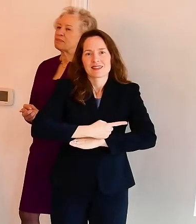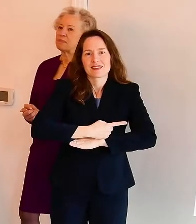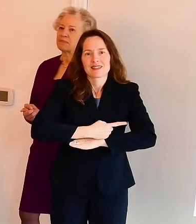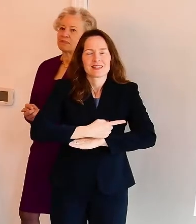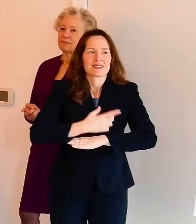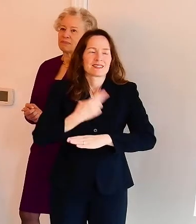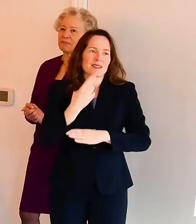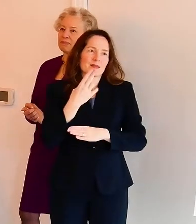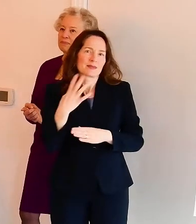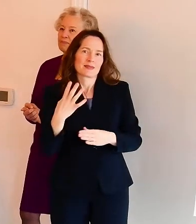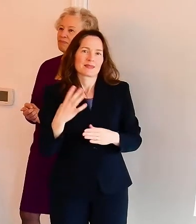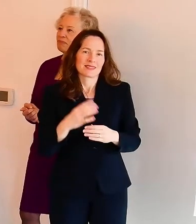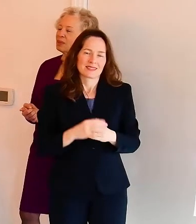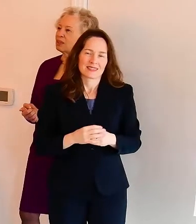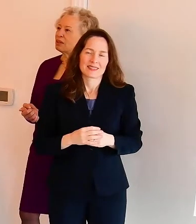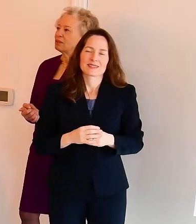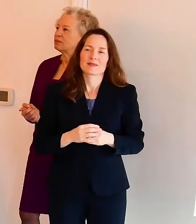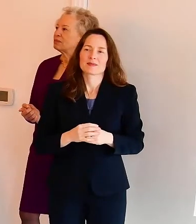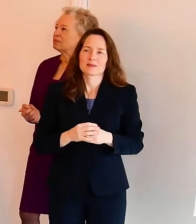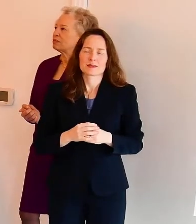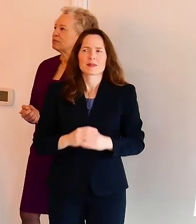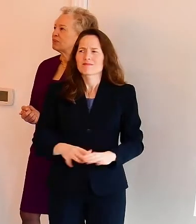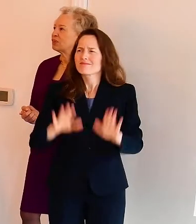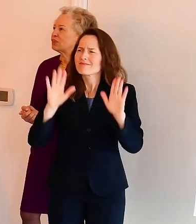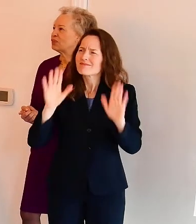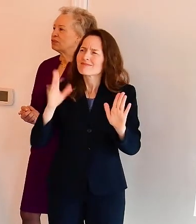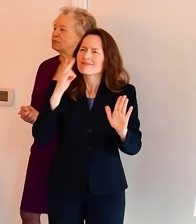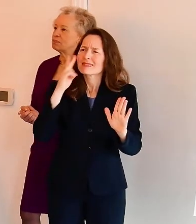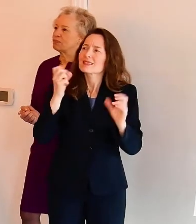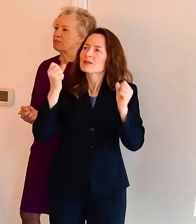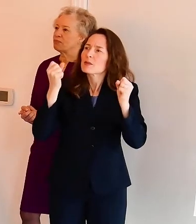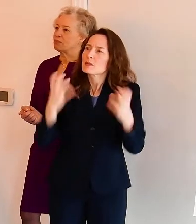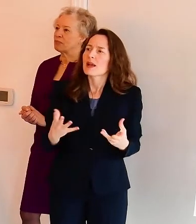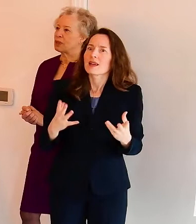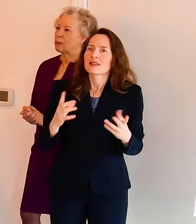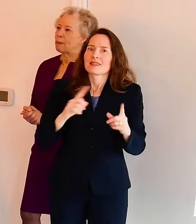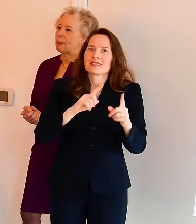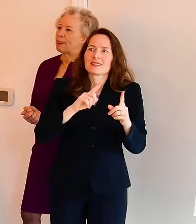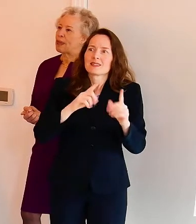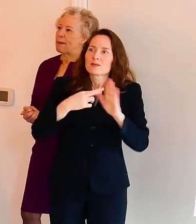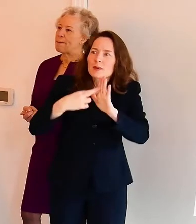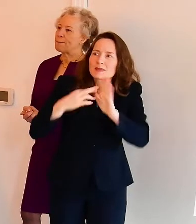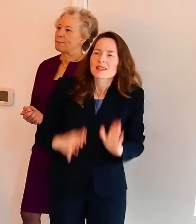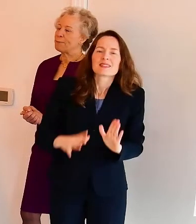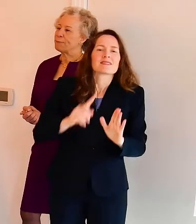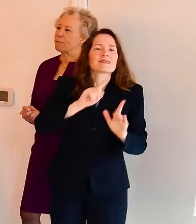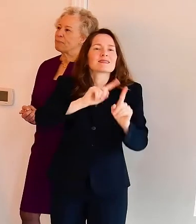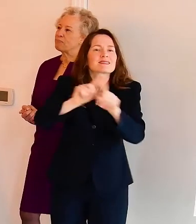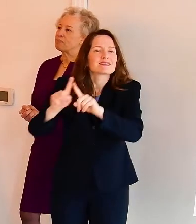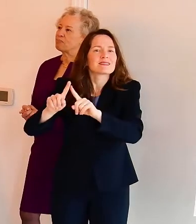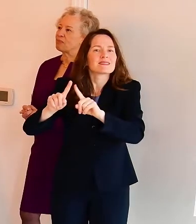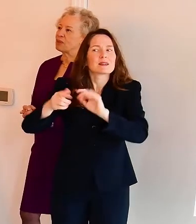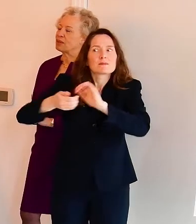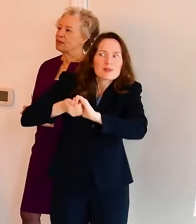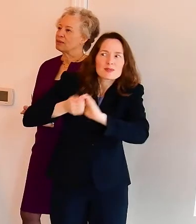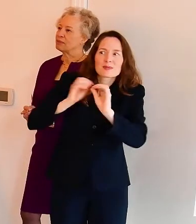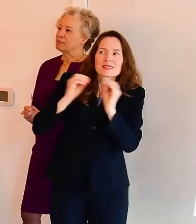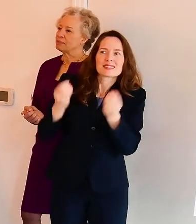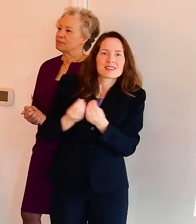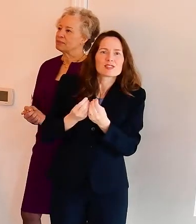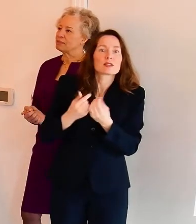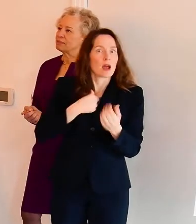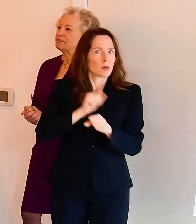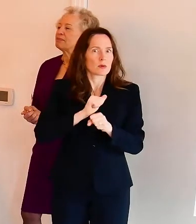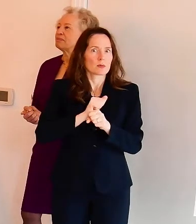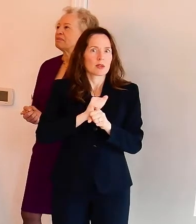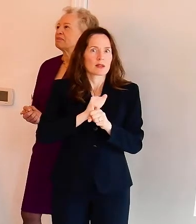it's just outstanding to see so many partnering organizations, folks that I work with, every day in the community